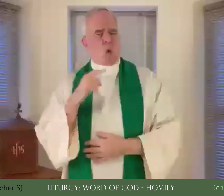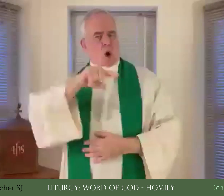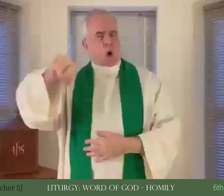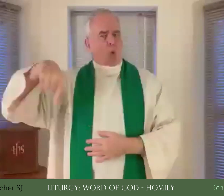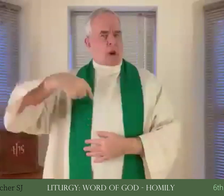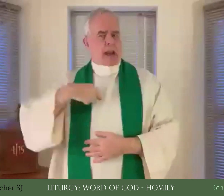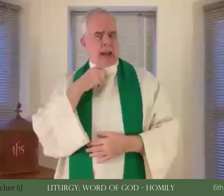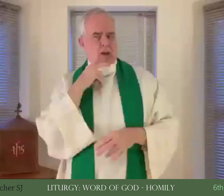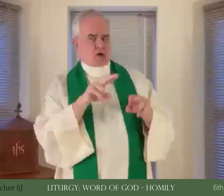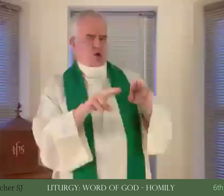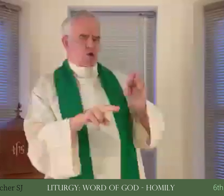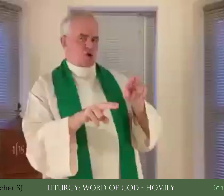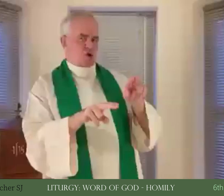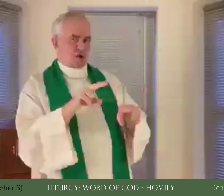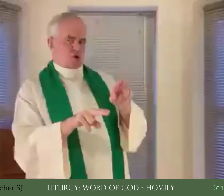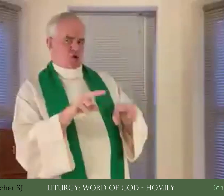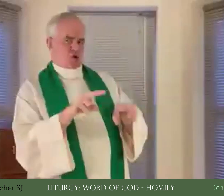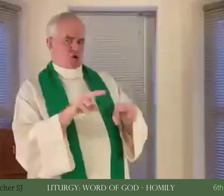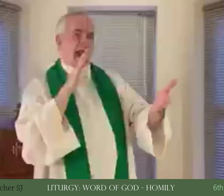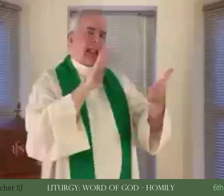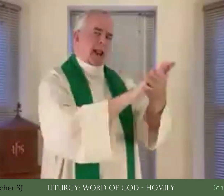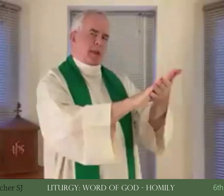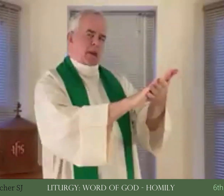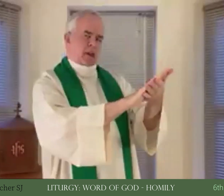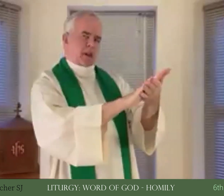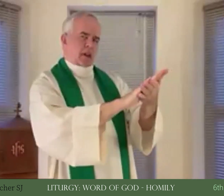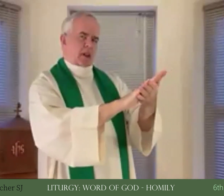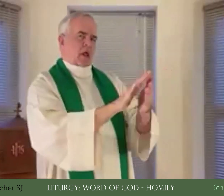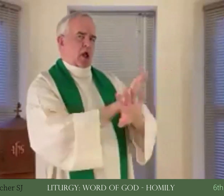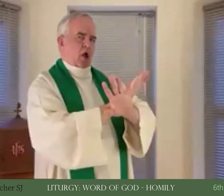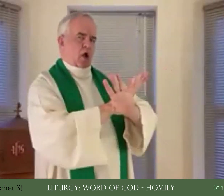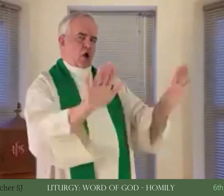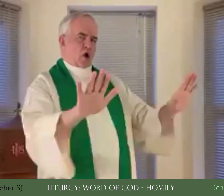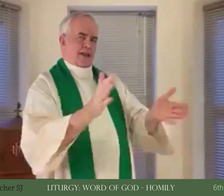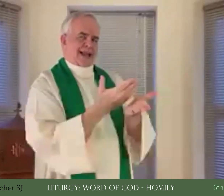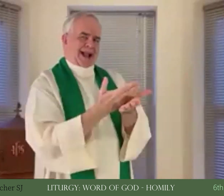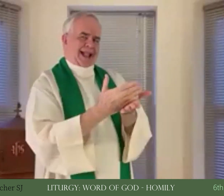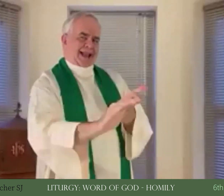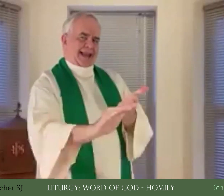Who are we to judge and label not clean?